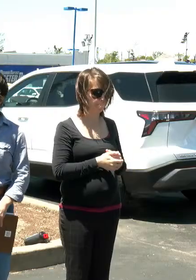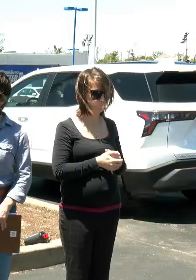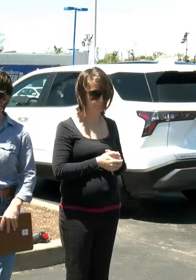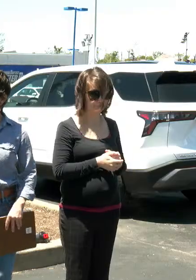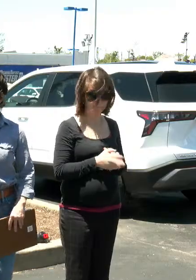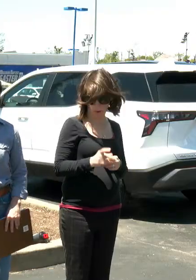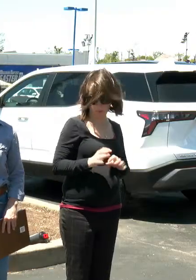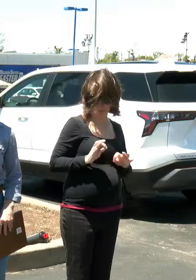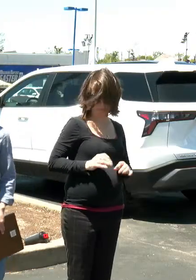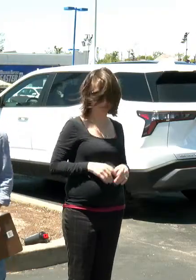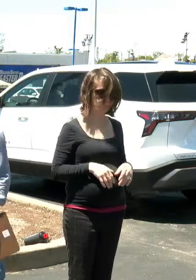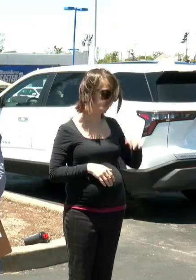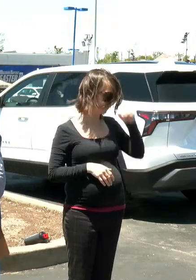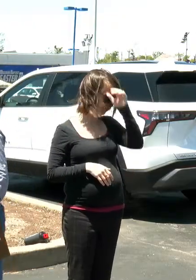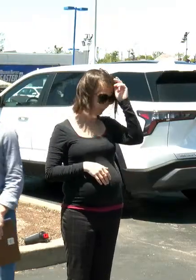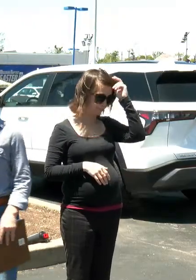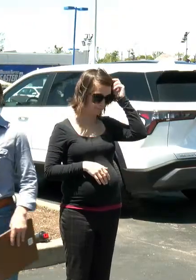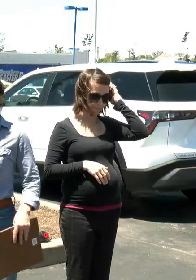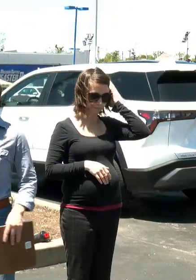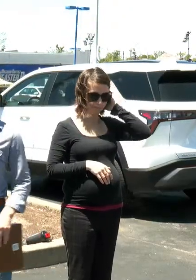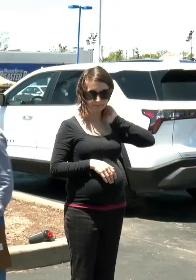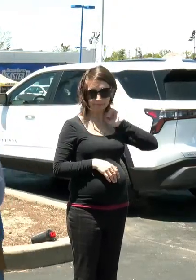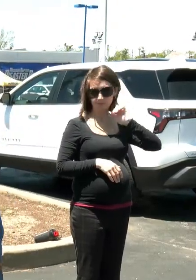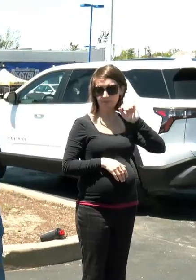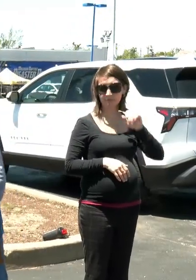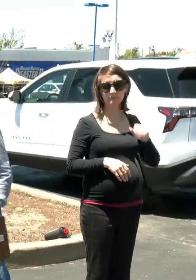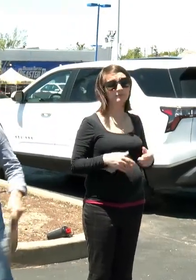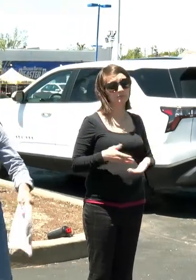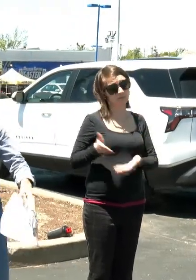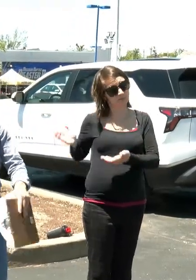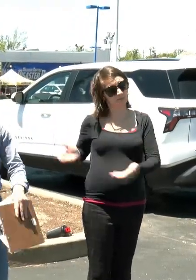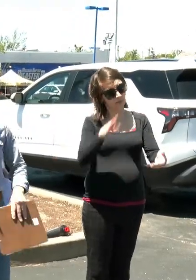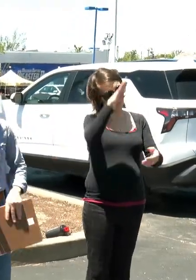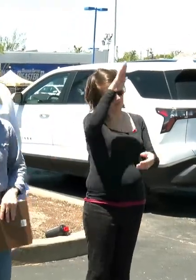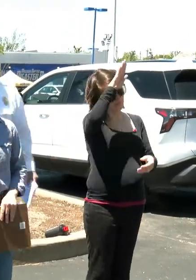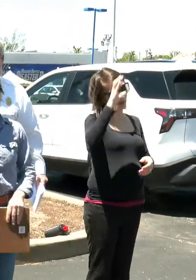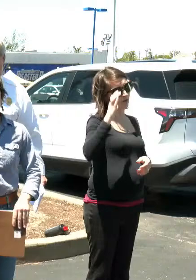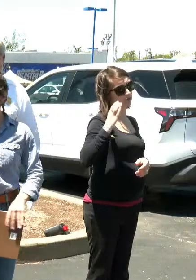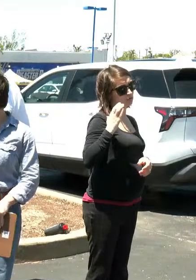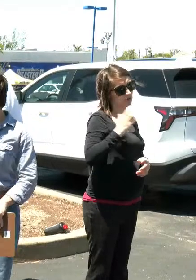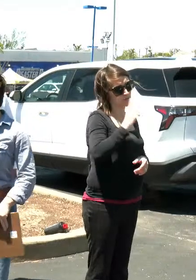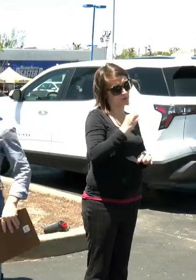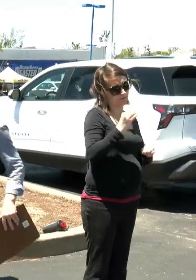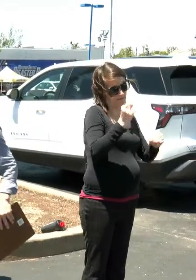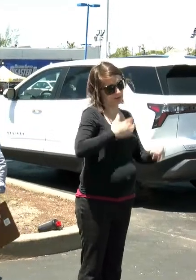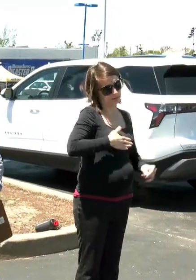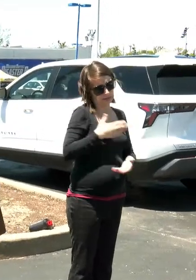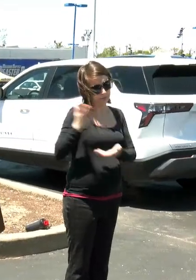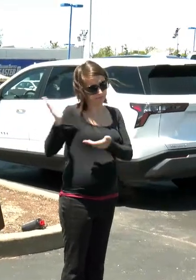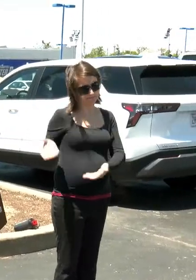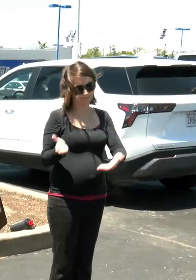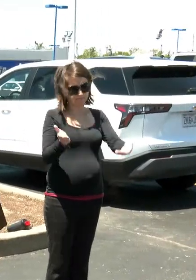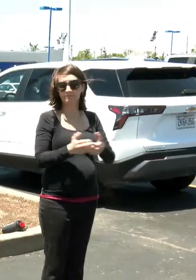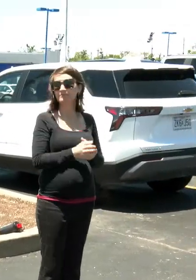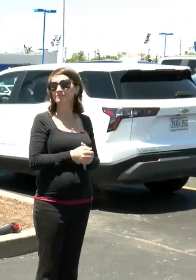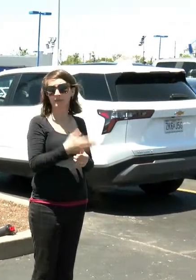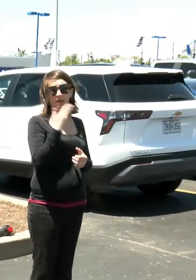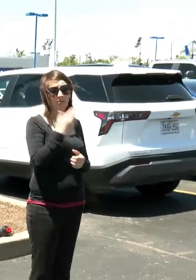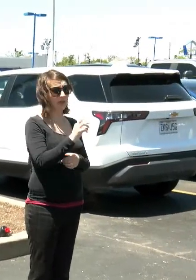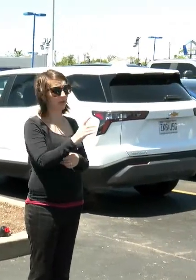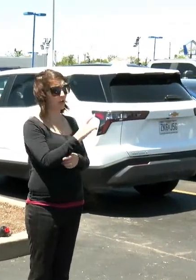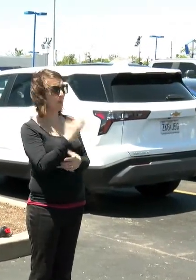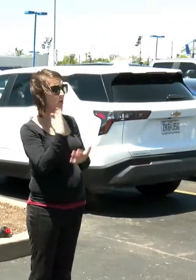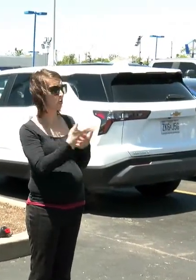Okay? Okay. I'd like to bring up the fire chief real quick for an update. Thank you, Mayor. Good